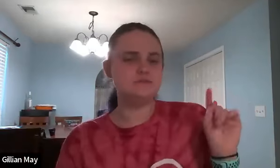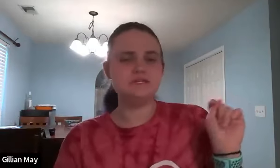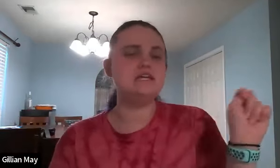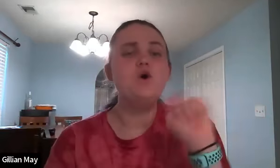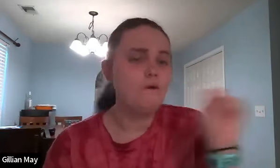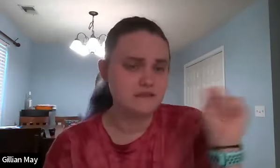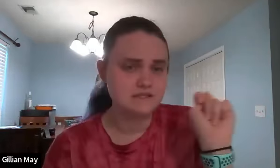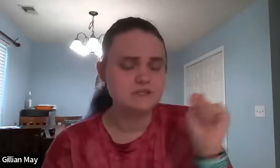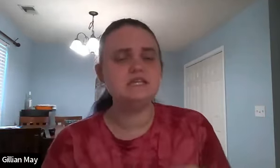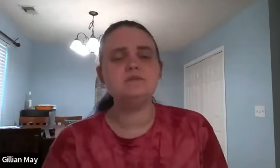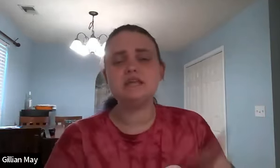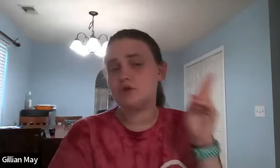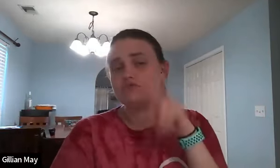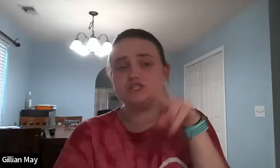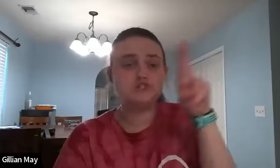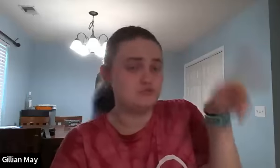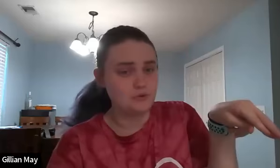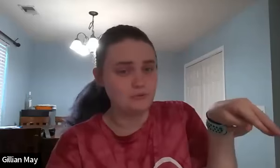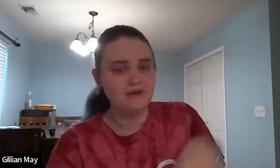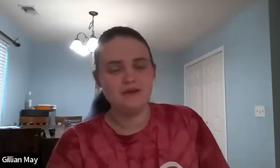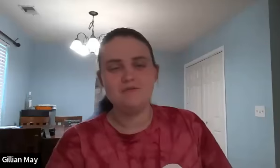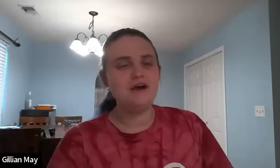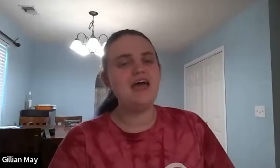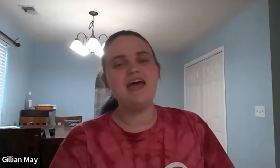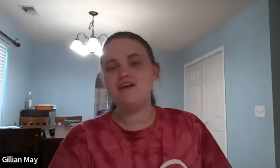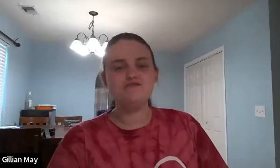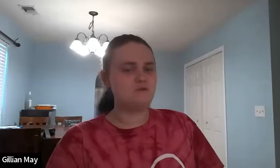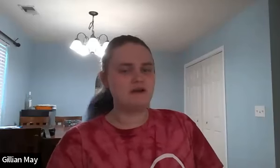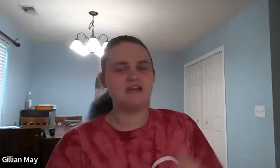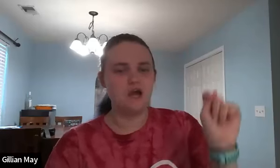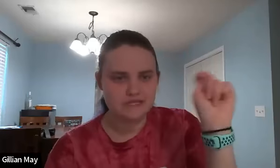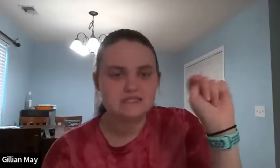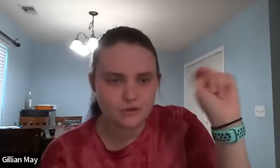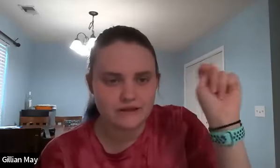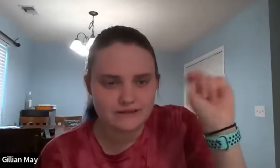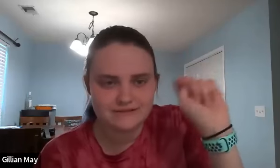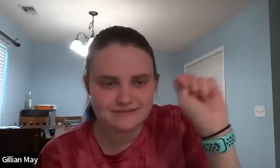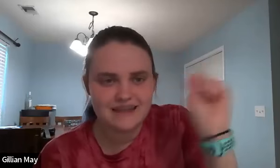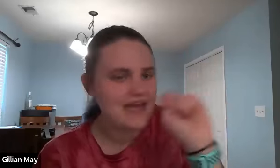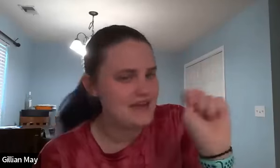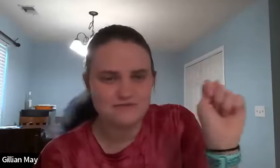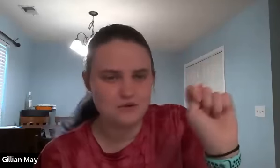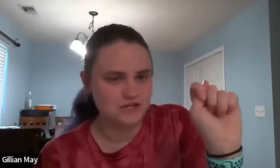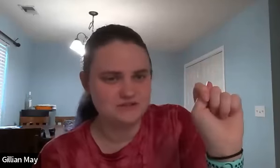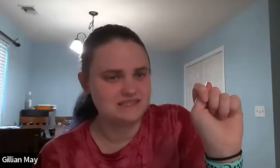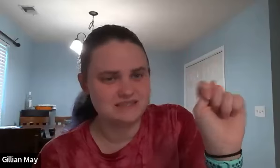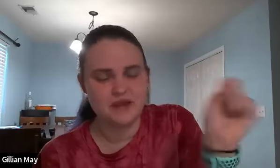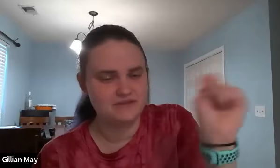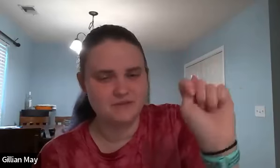be saying toilets. We need to be saying restroom. But everywhere I go, it's toilet. Everyone uses the